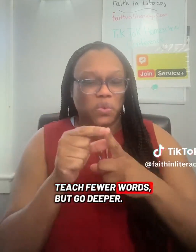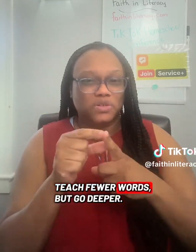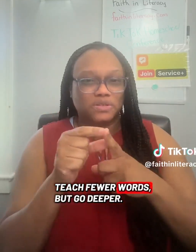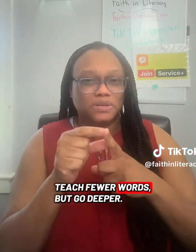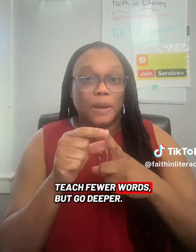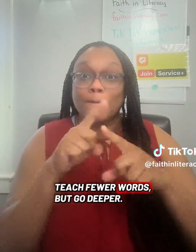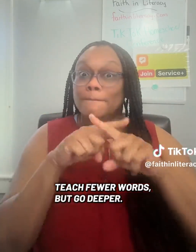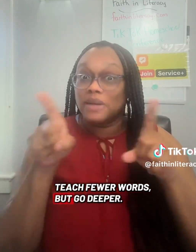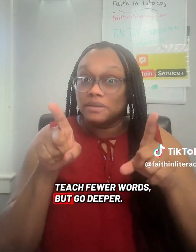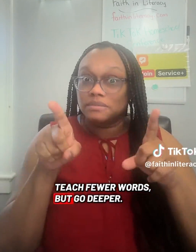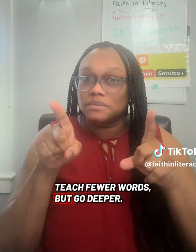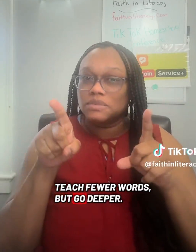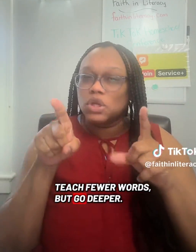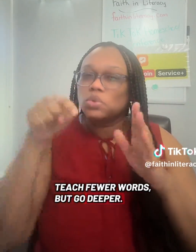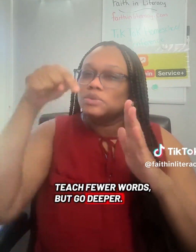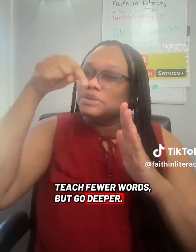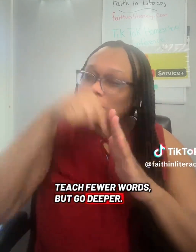words, but go deeper.